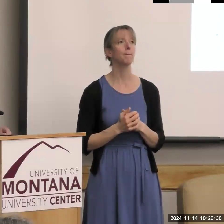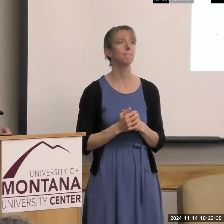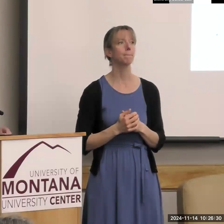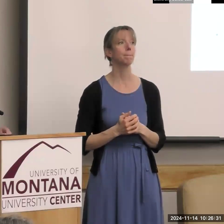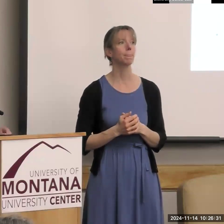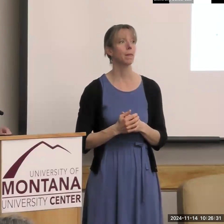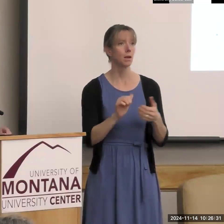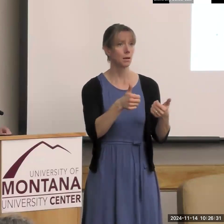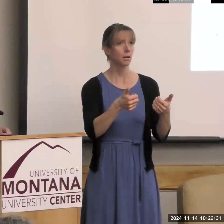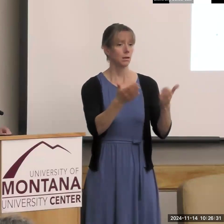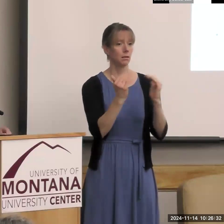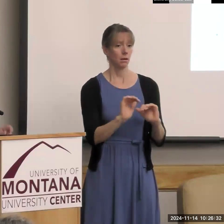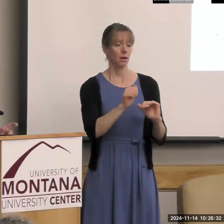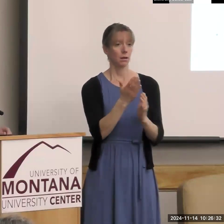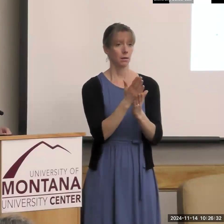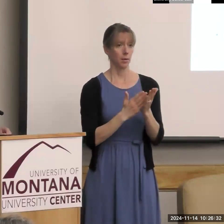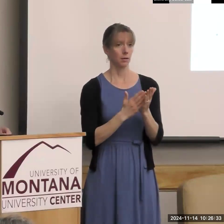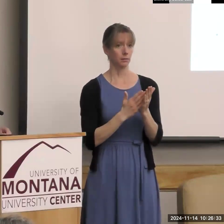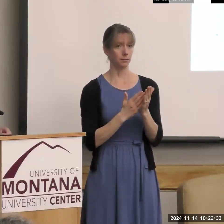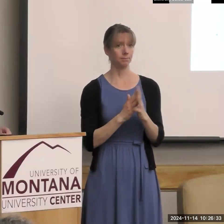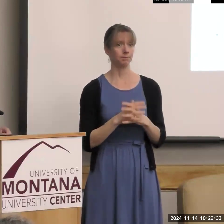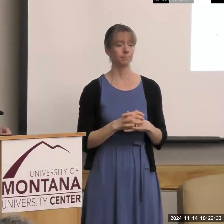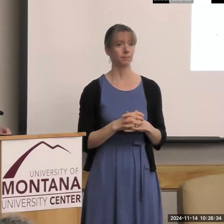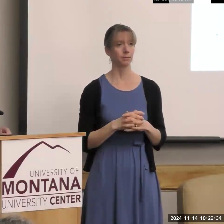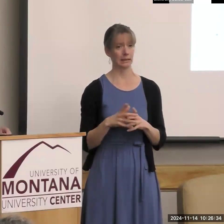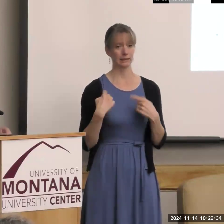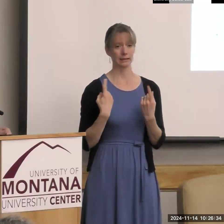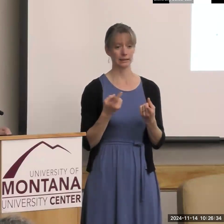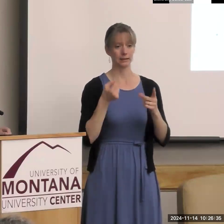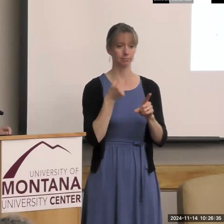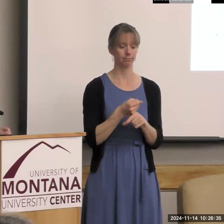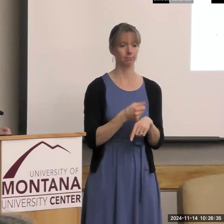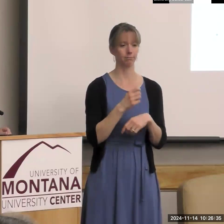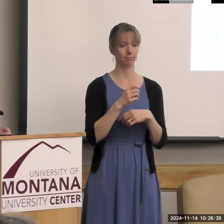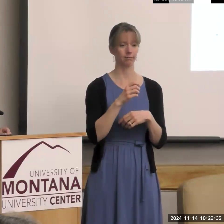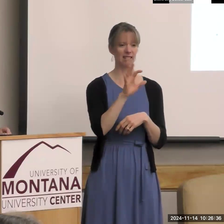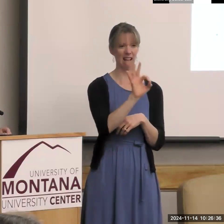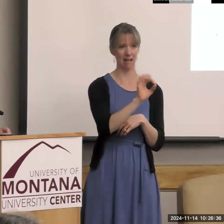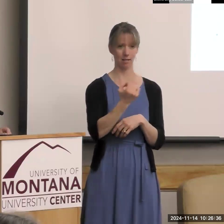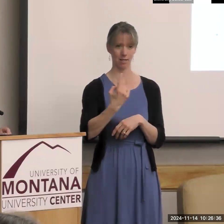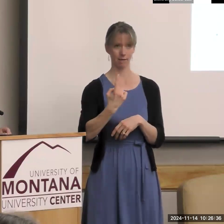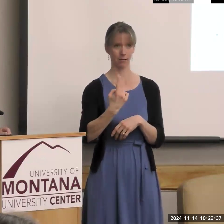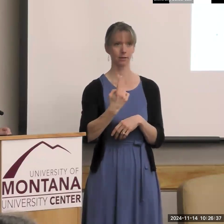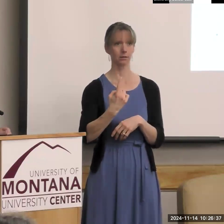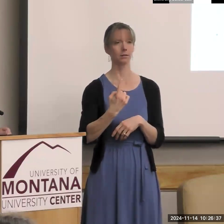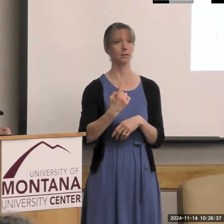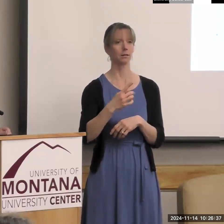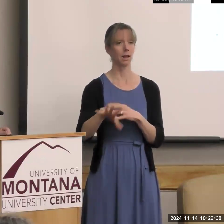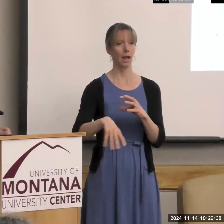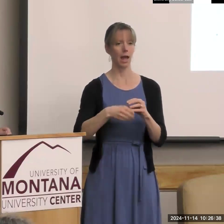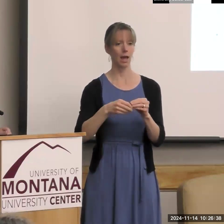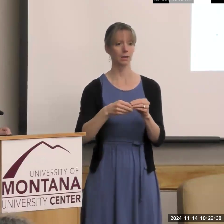There's another piece that since 9/11, way back when, that's added into the public